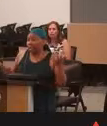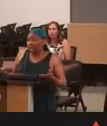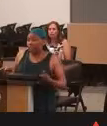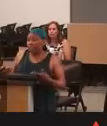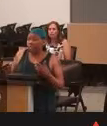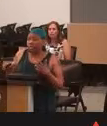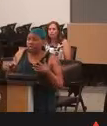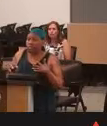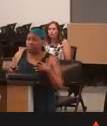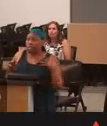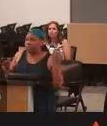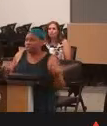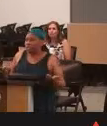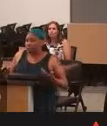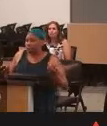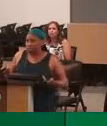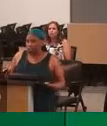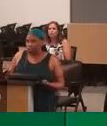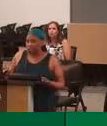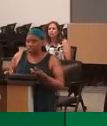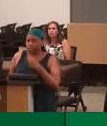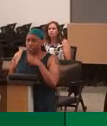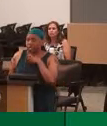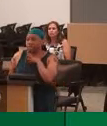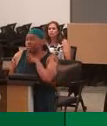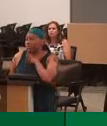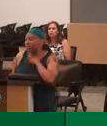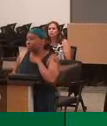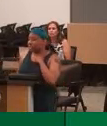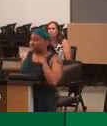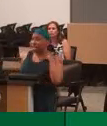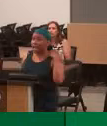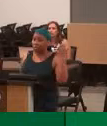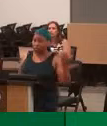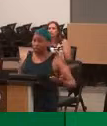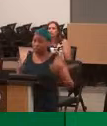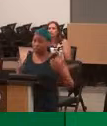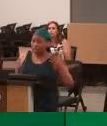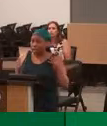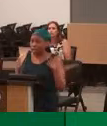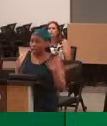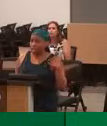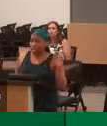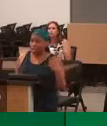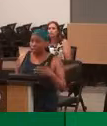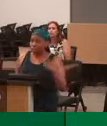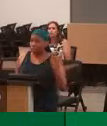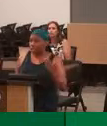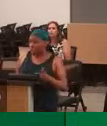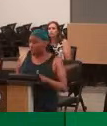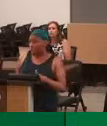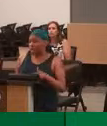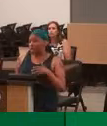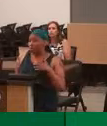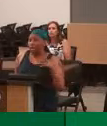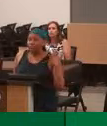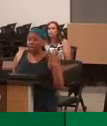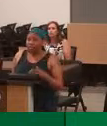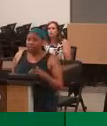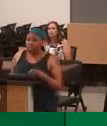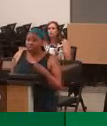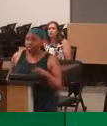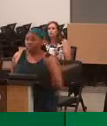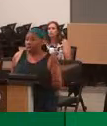Black staff can really thrive in the district. And so the expected outcome of this grant is continued retention of